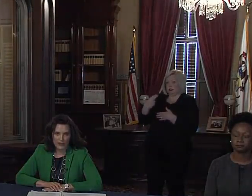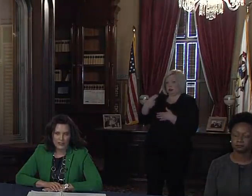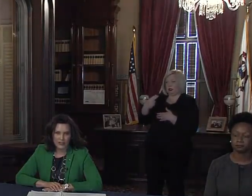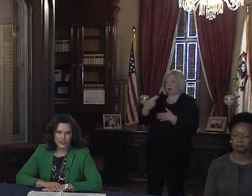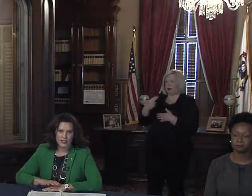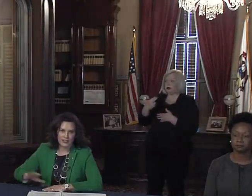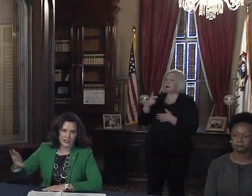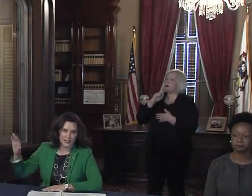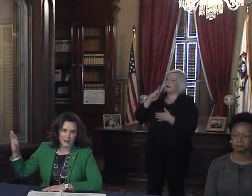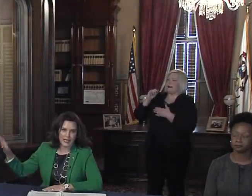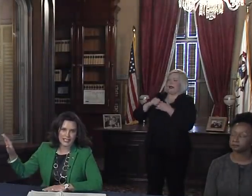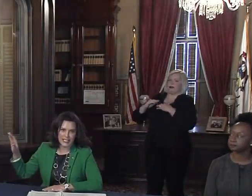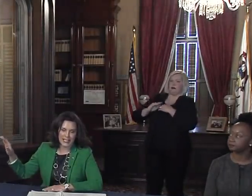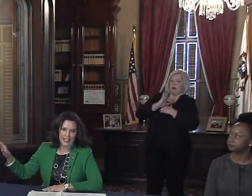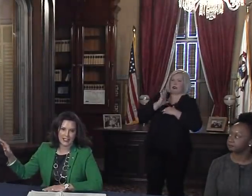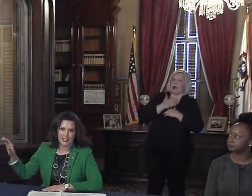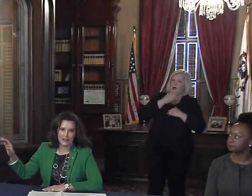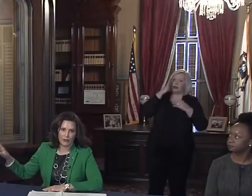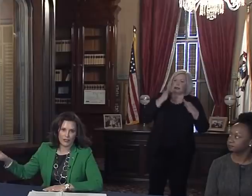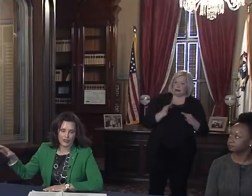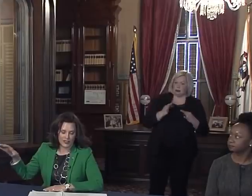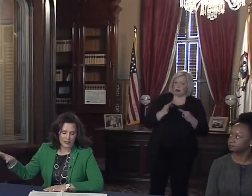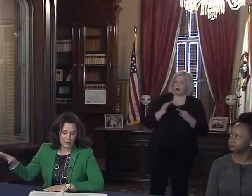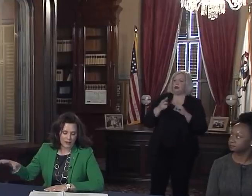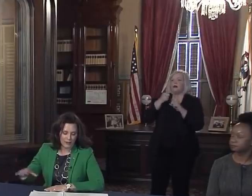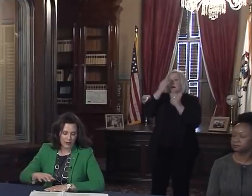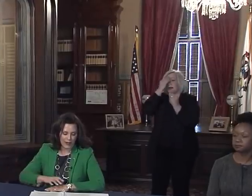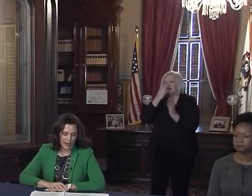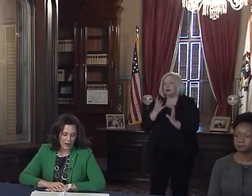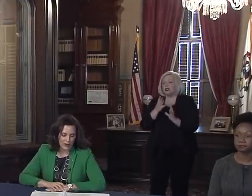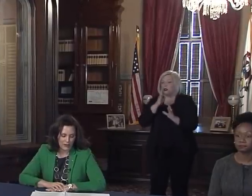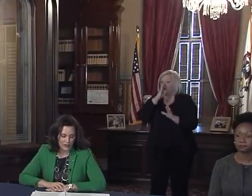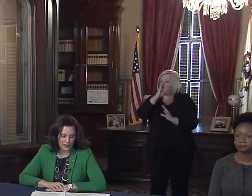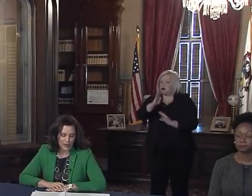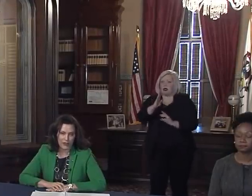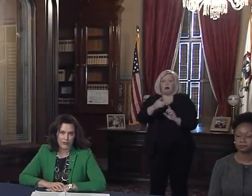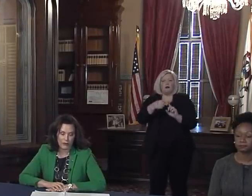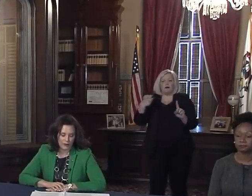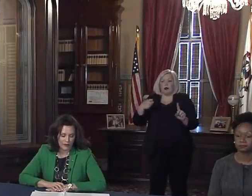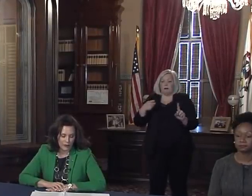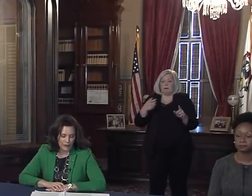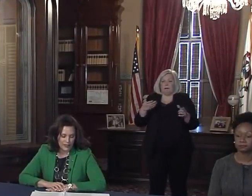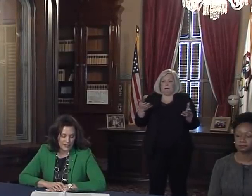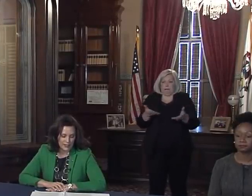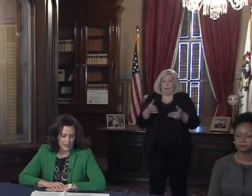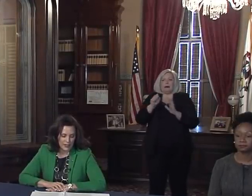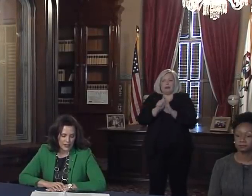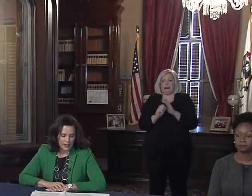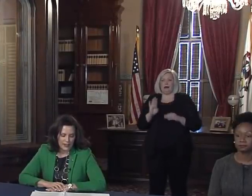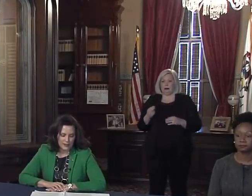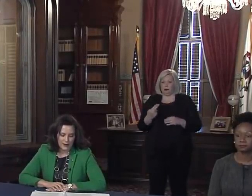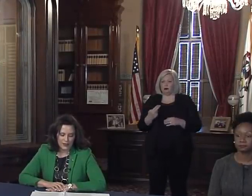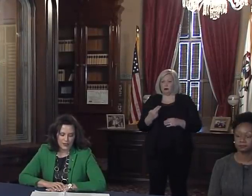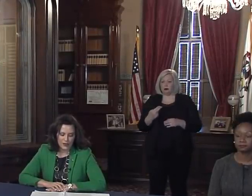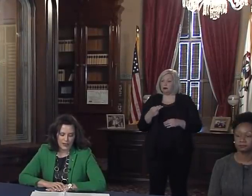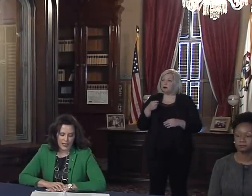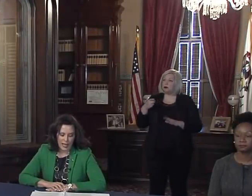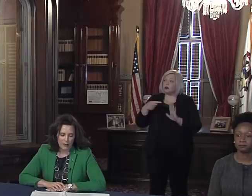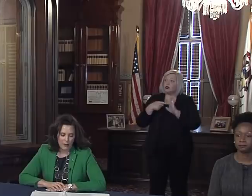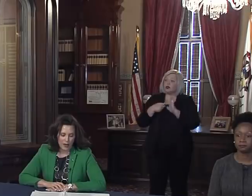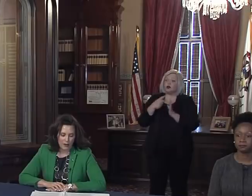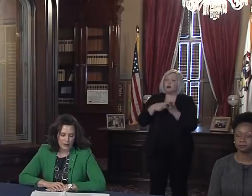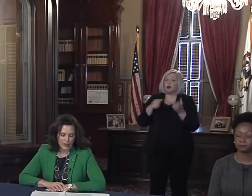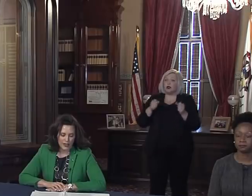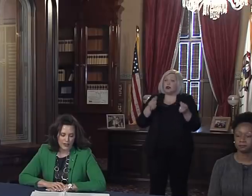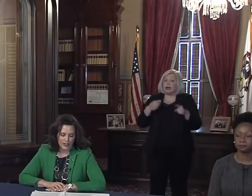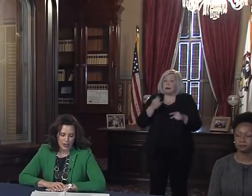lot of our decisions as it is based on information that is coming right out of here from the state. This model shows what can